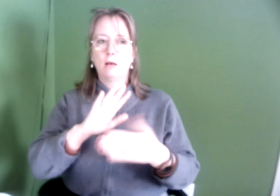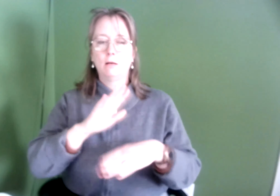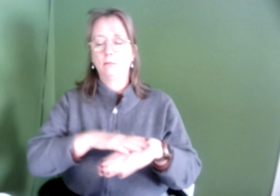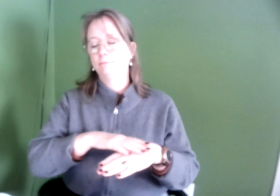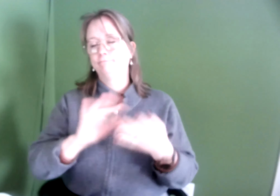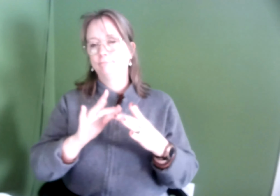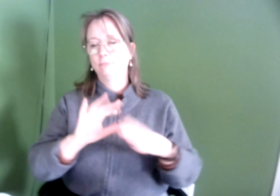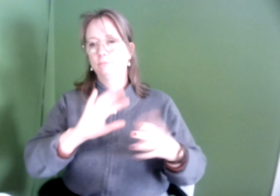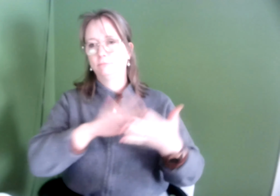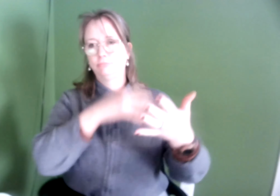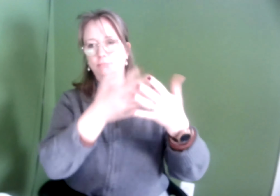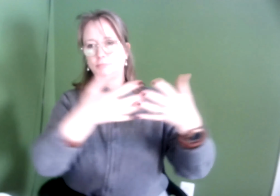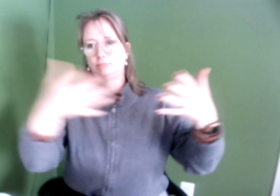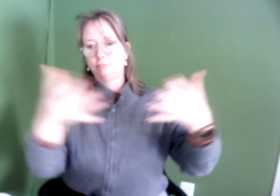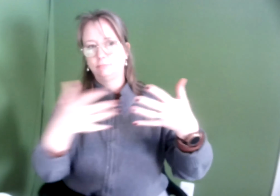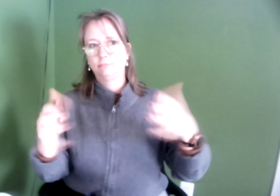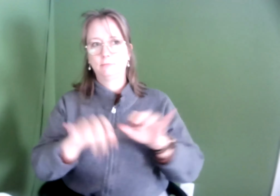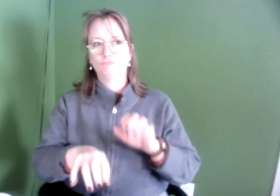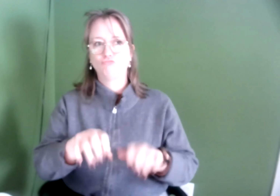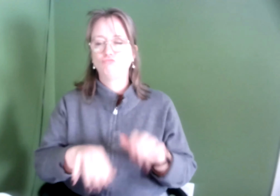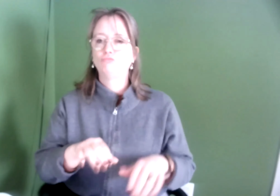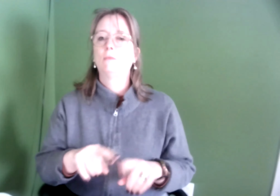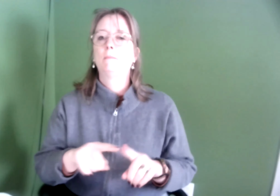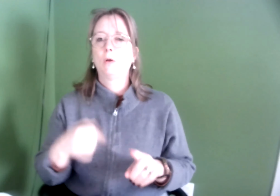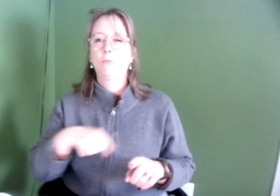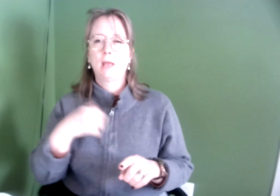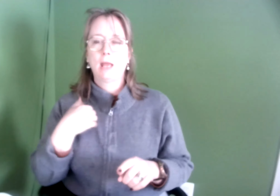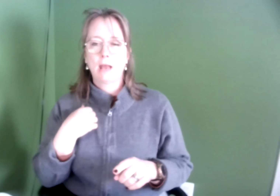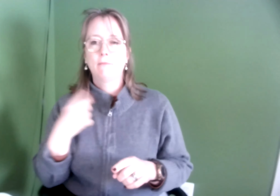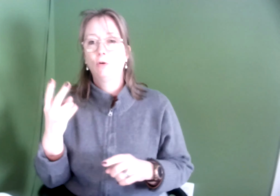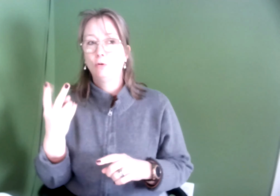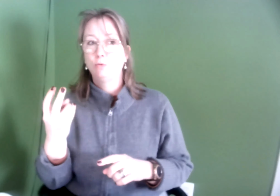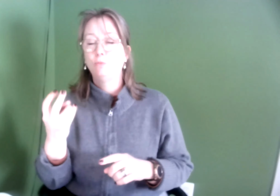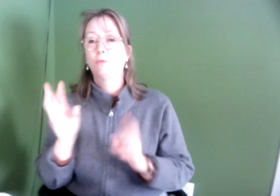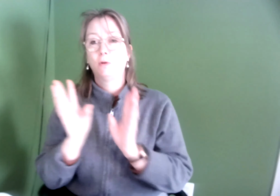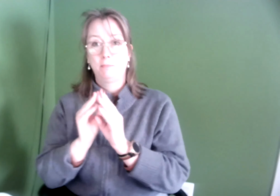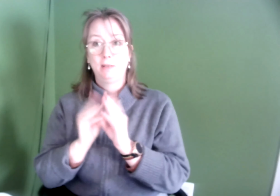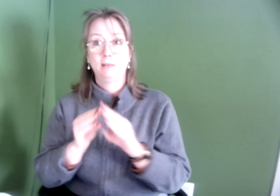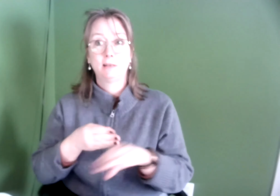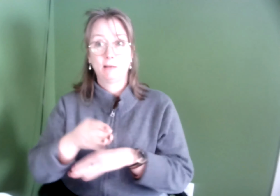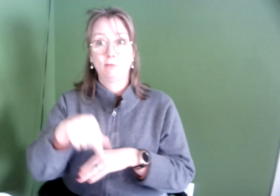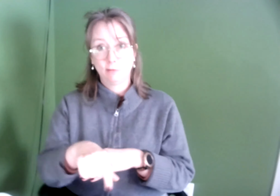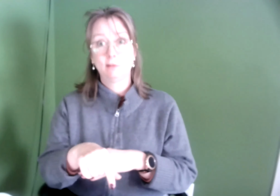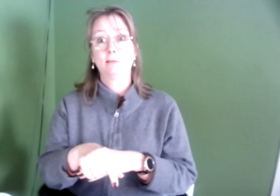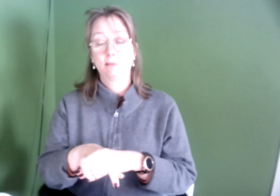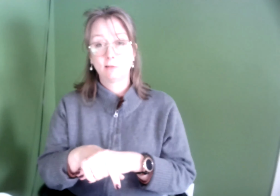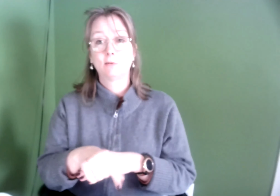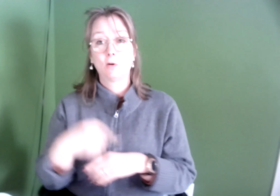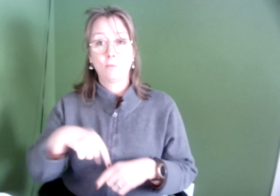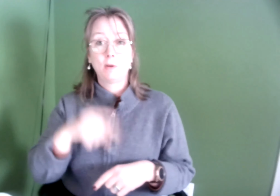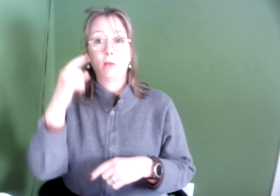And we have some thoughts about, again, we have 2 more meetings after this. We thought